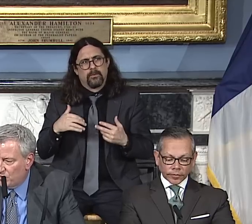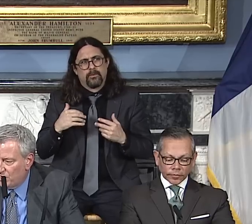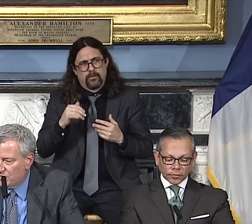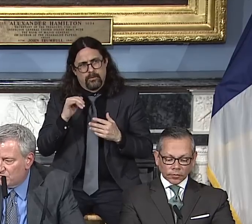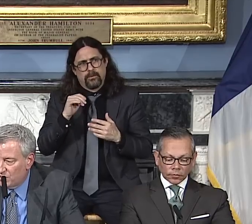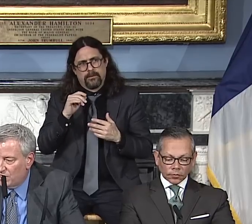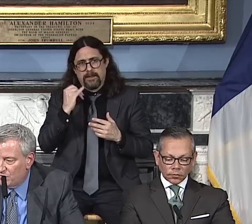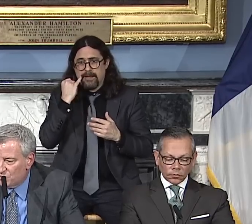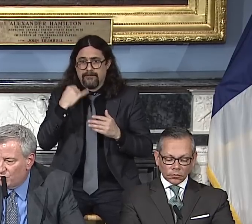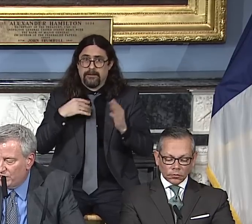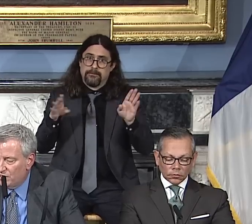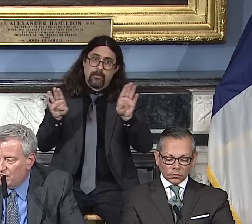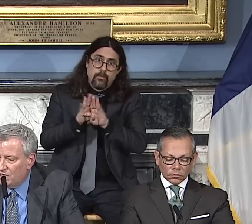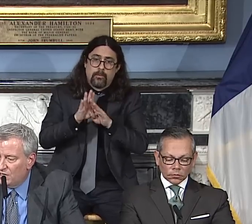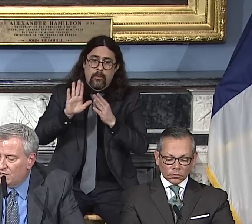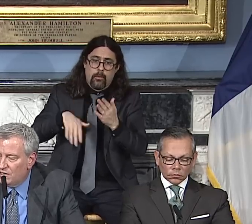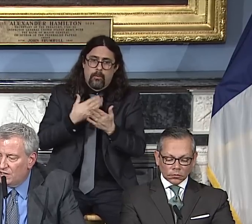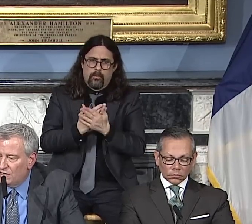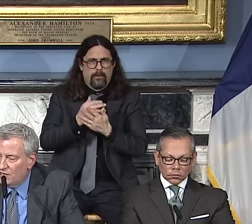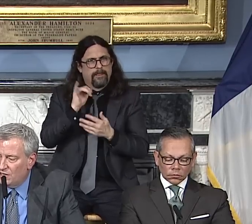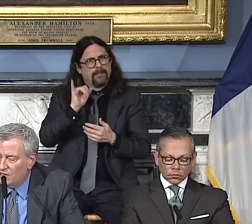can jump in on this very obvious point,